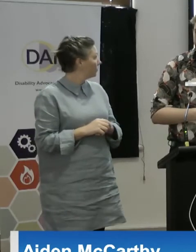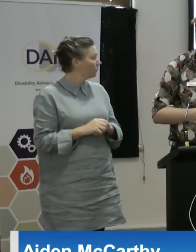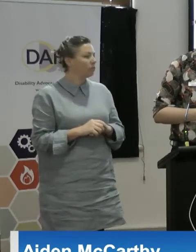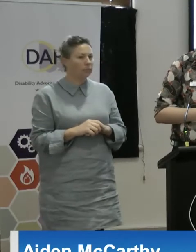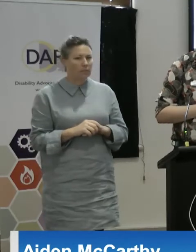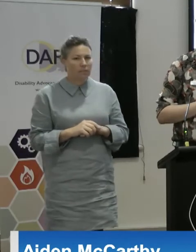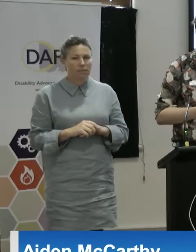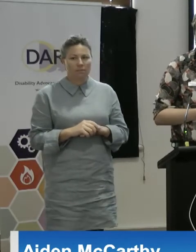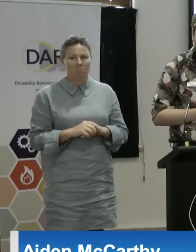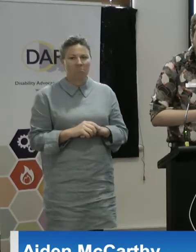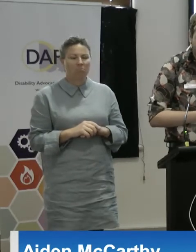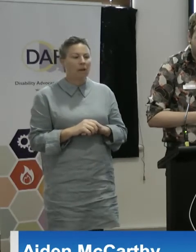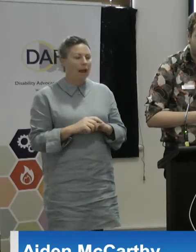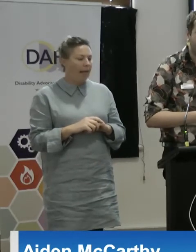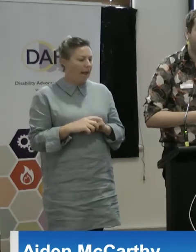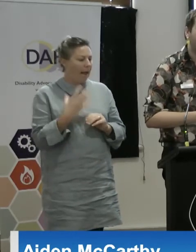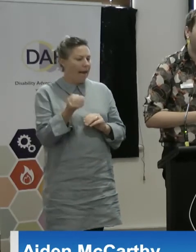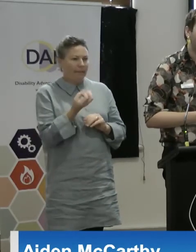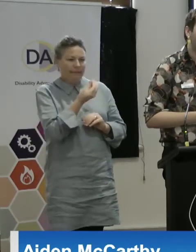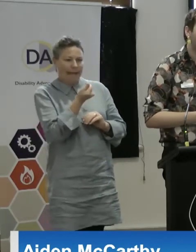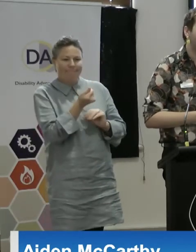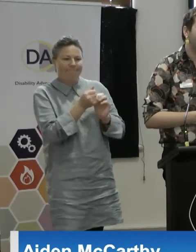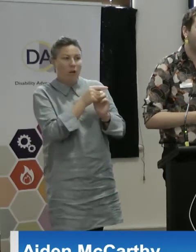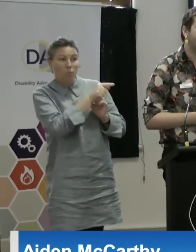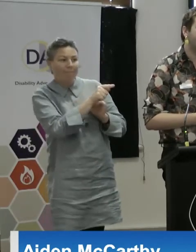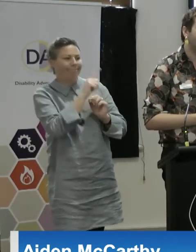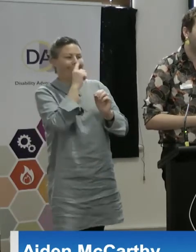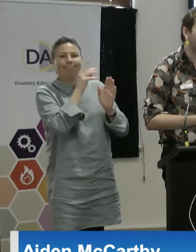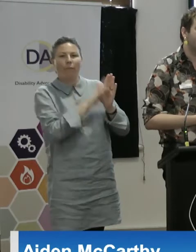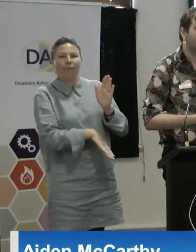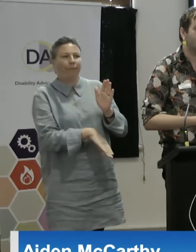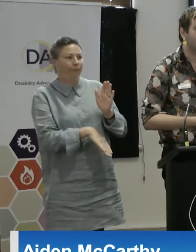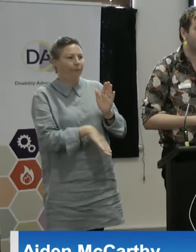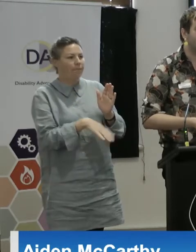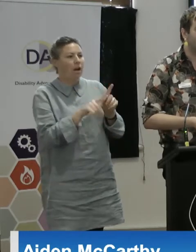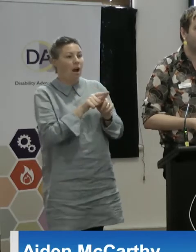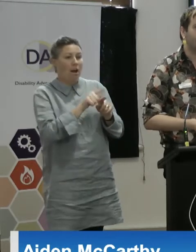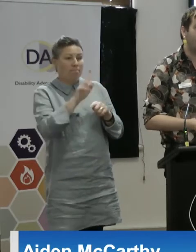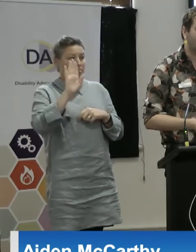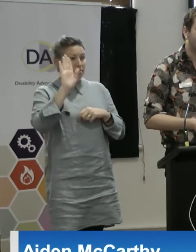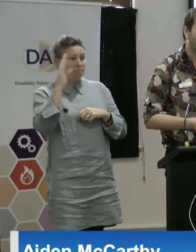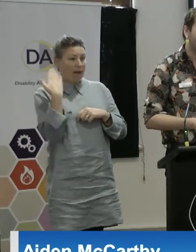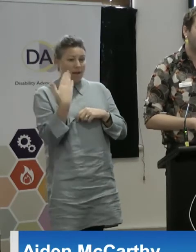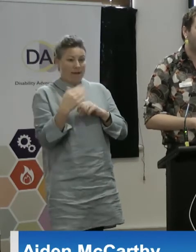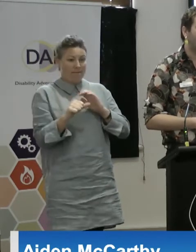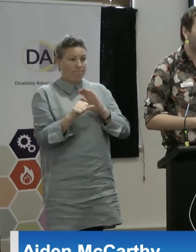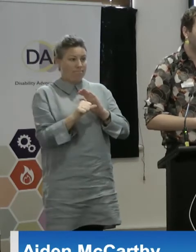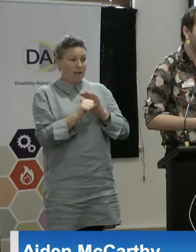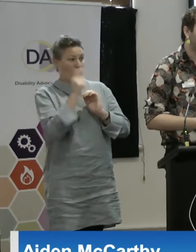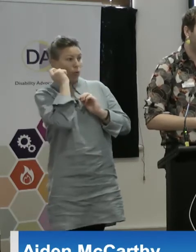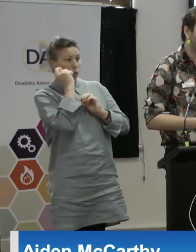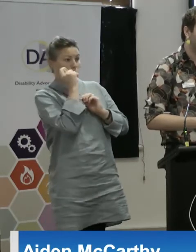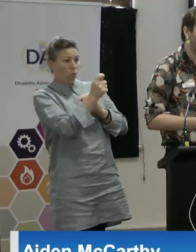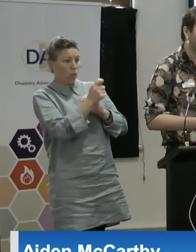There are a couple of exclusions, so if a person has previously received a court-ordered payment, they're not able